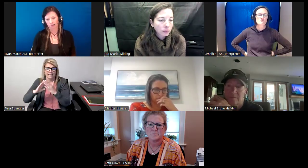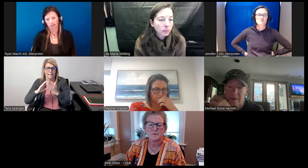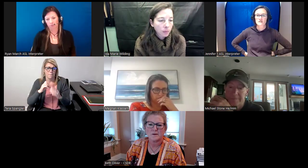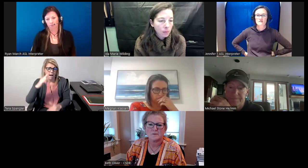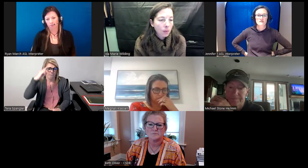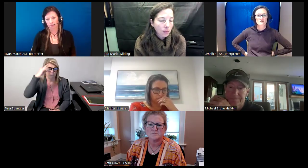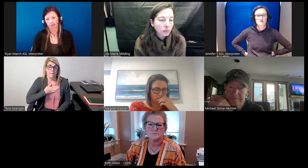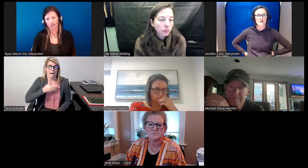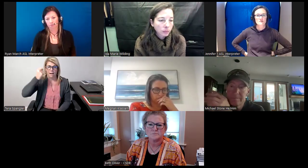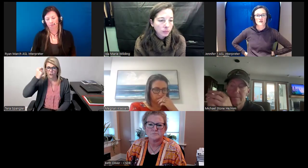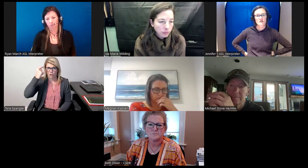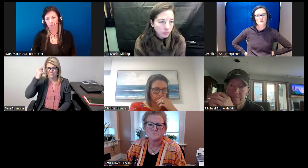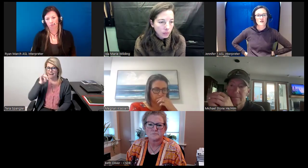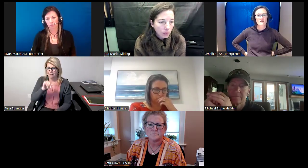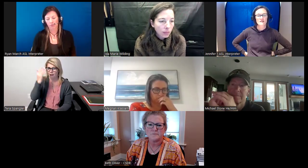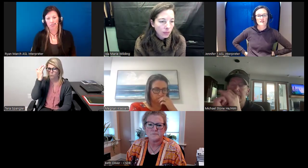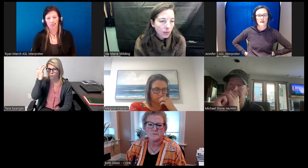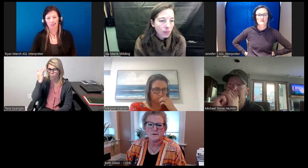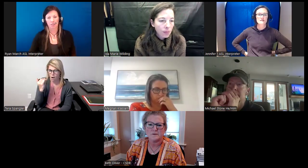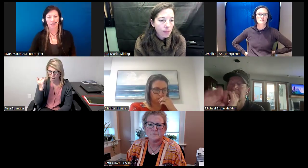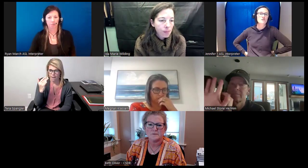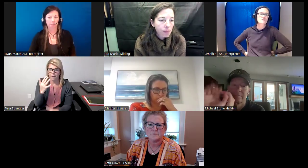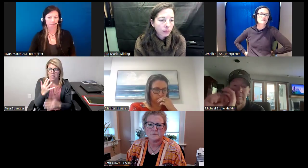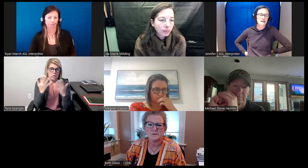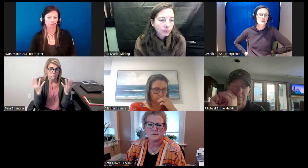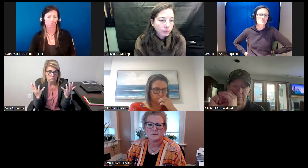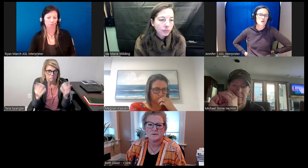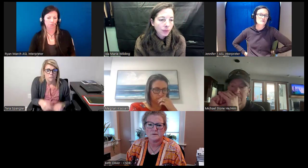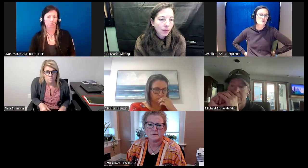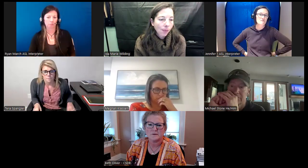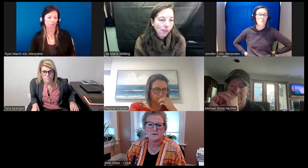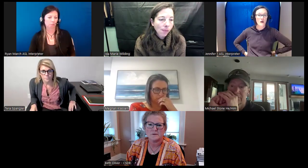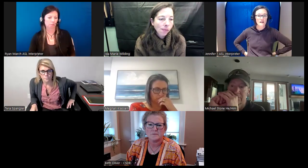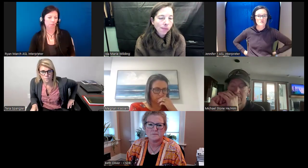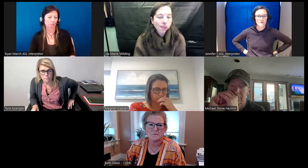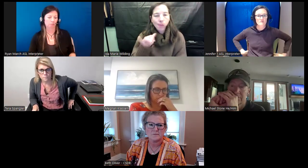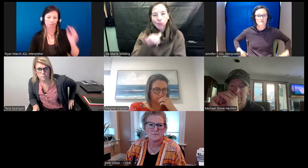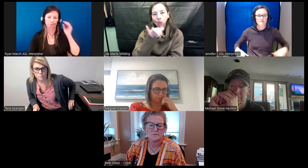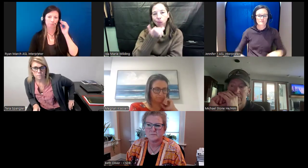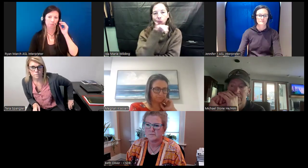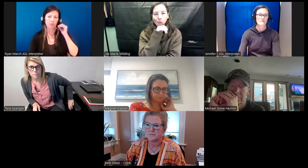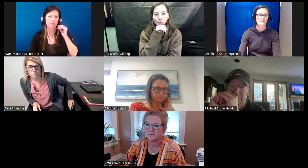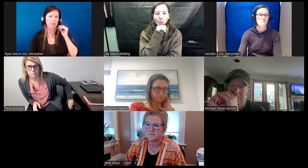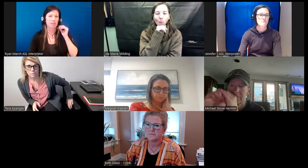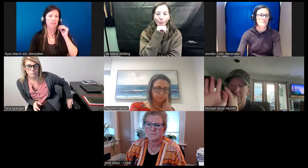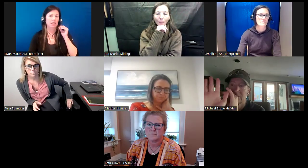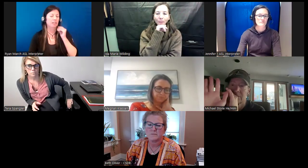Many of them live in various parts of the community, things like that. That's my understanding in terms of the why, but